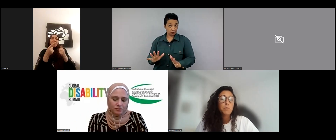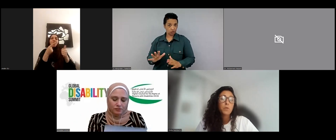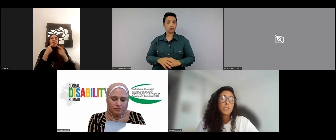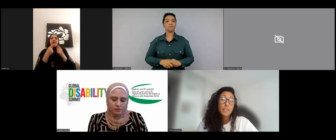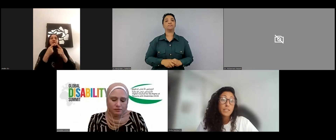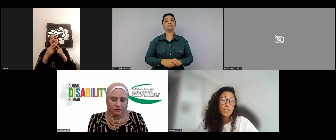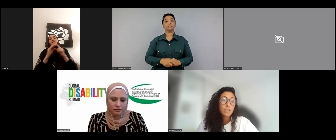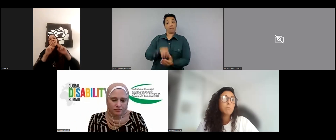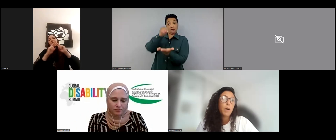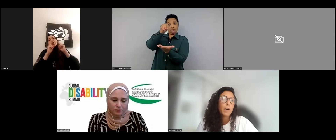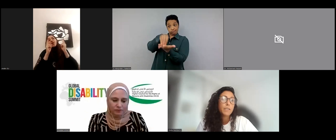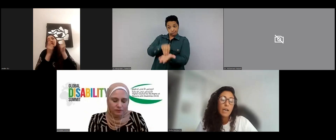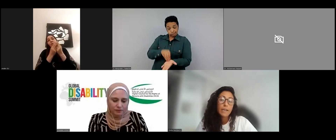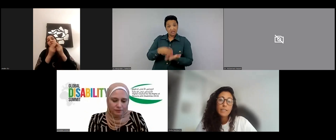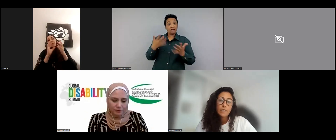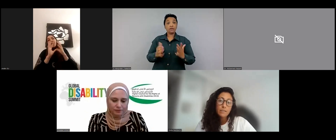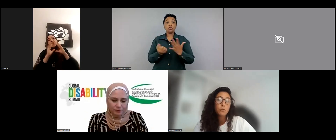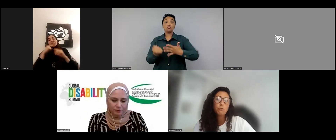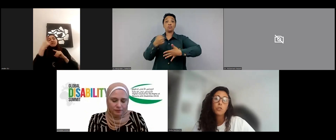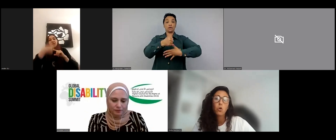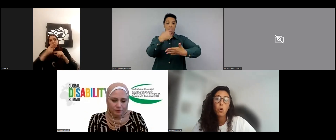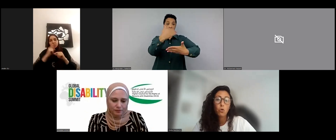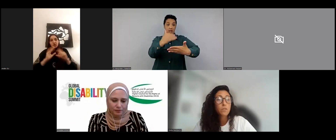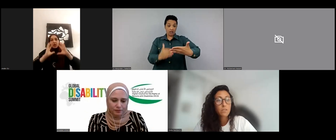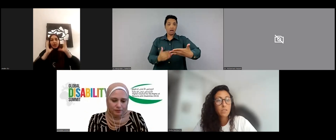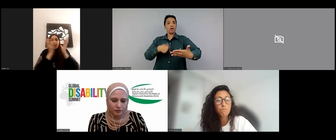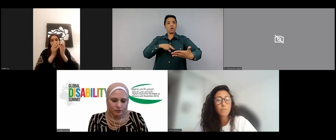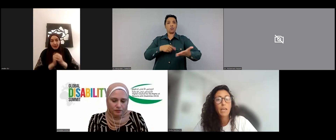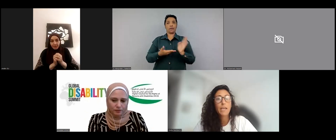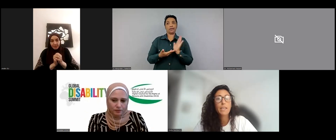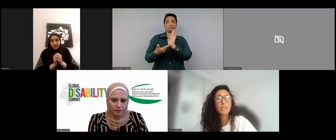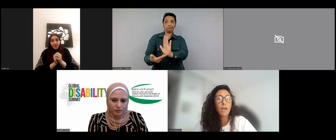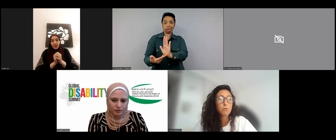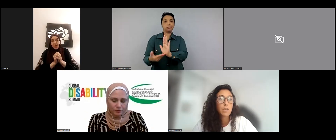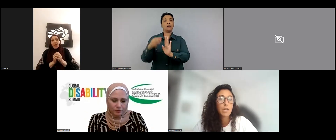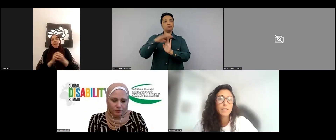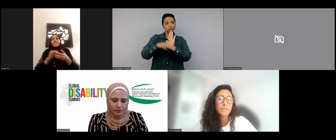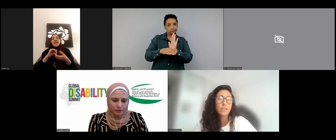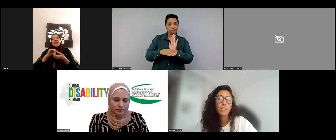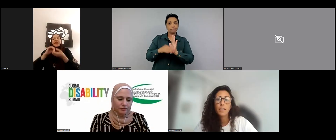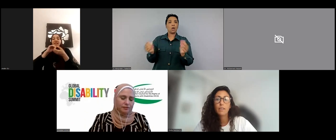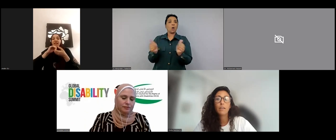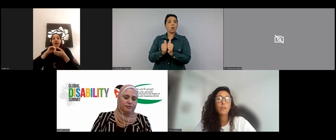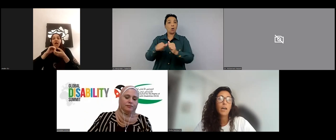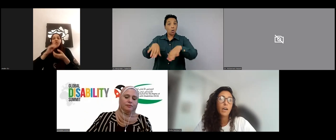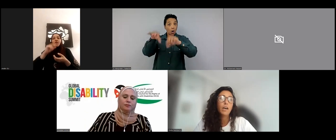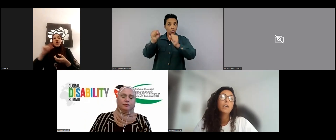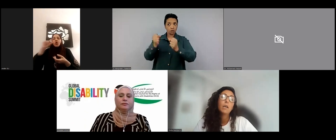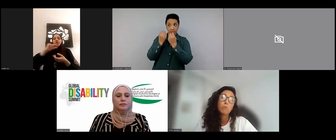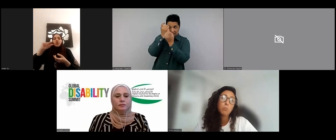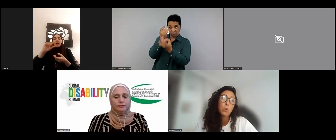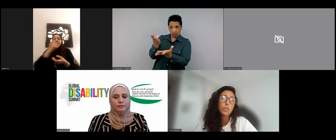then presented by IDA to the co-hosts and outlined in